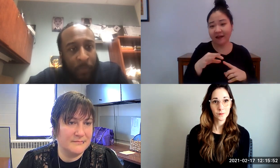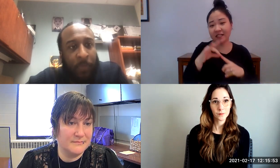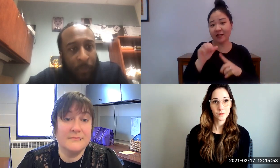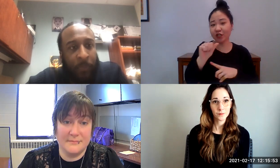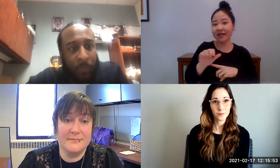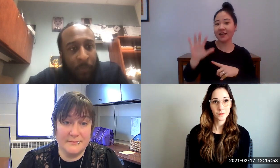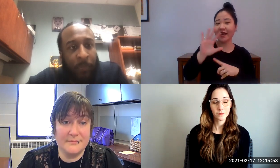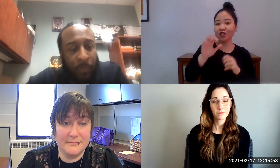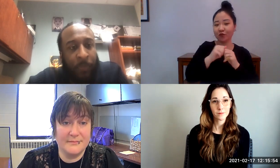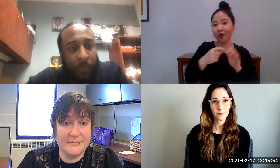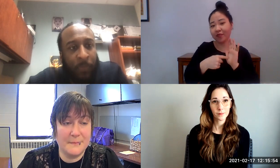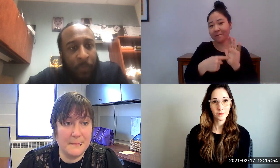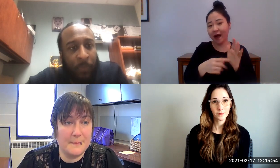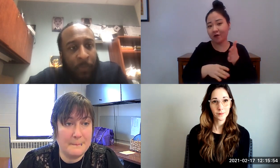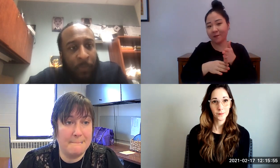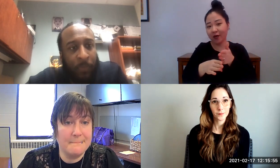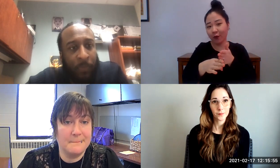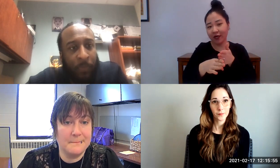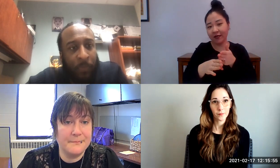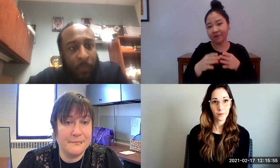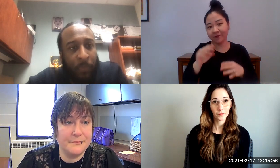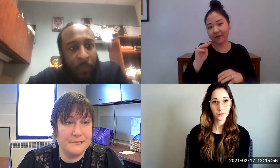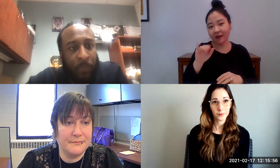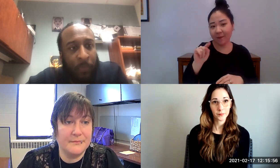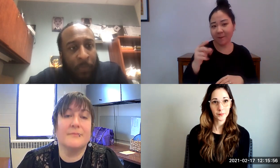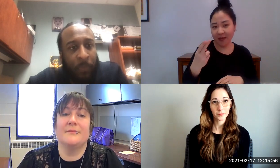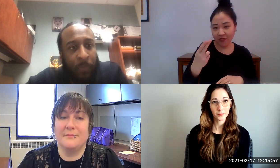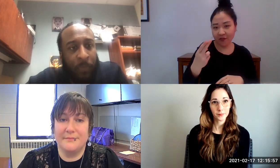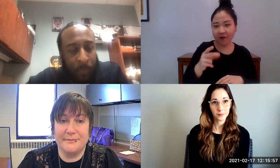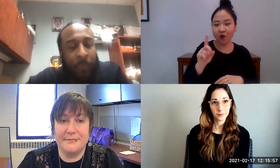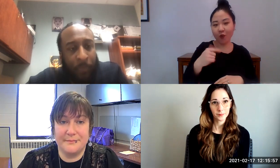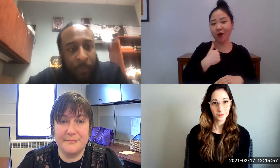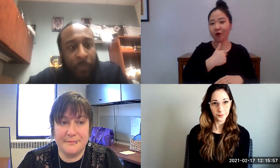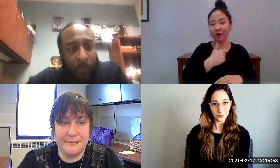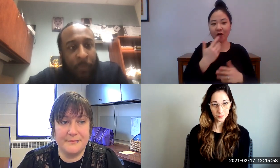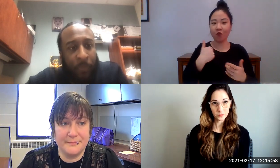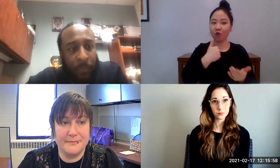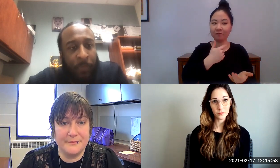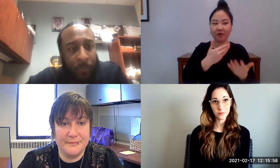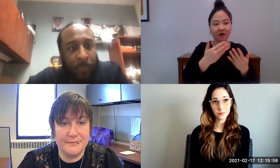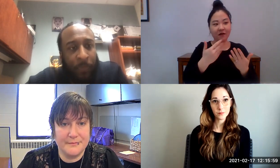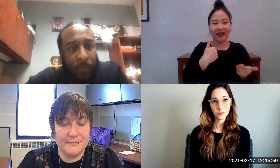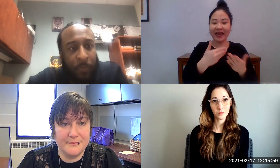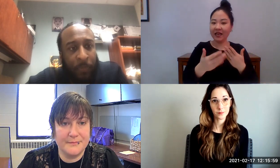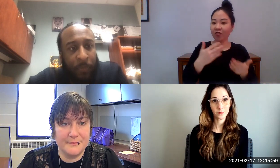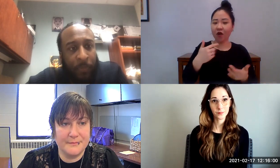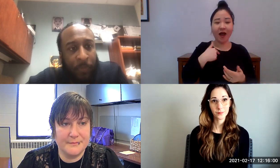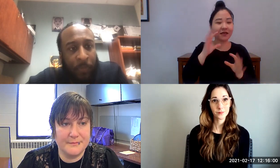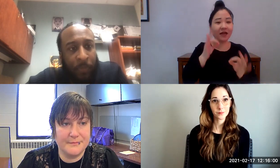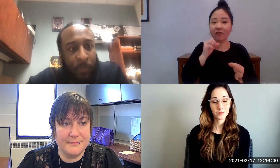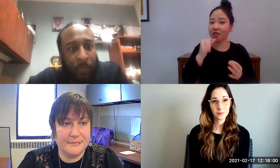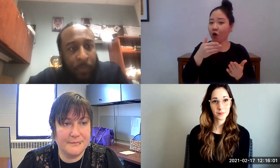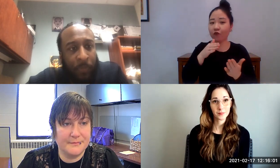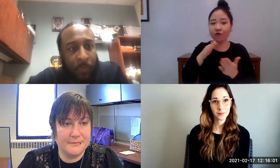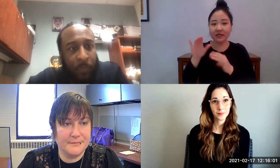forgotten, especially as an Asian with the model minority myth, where, even though